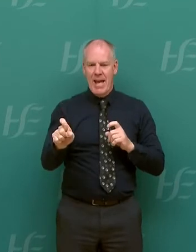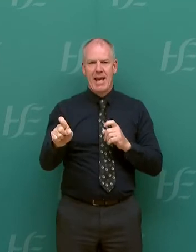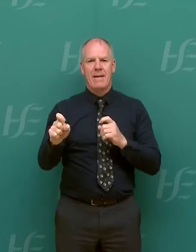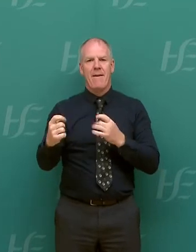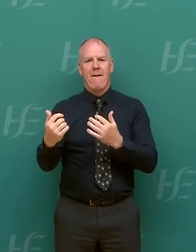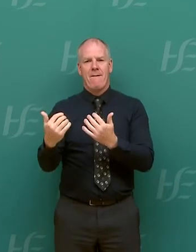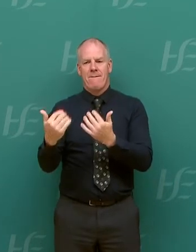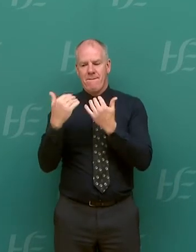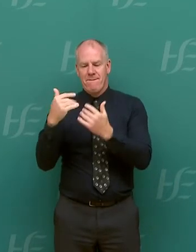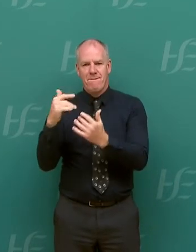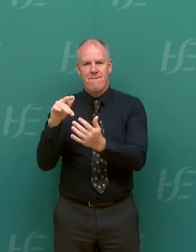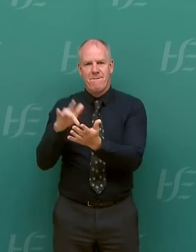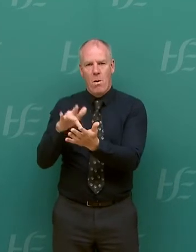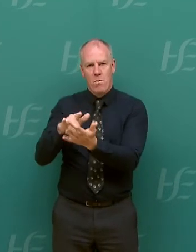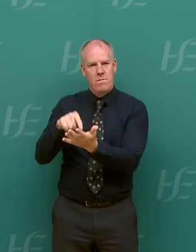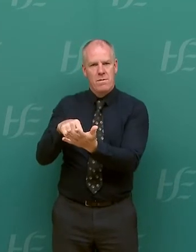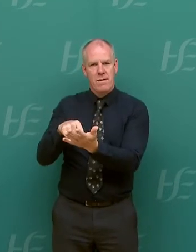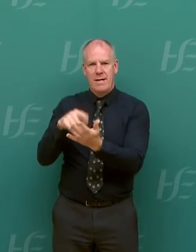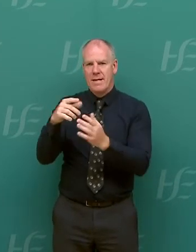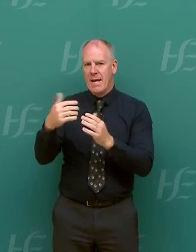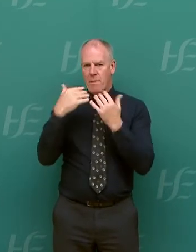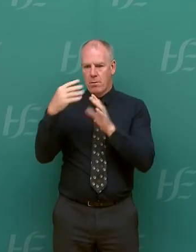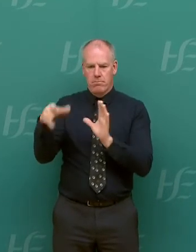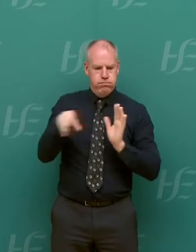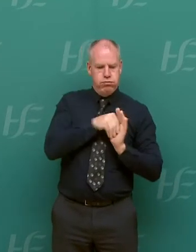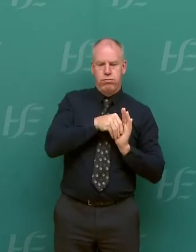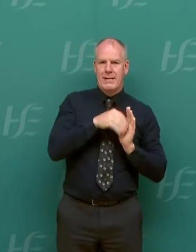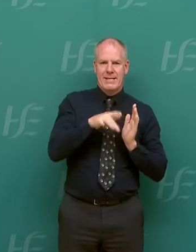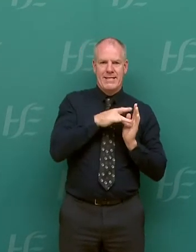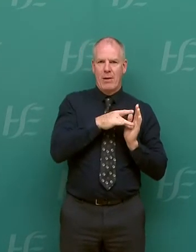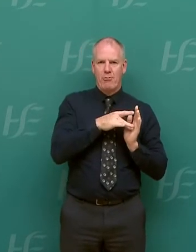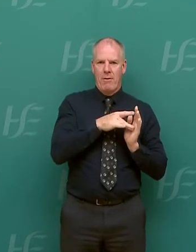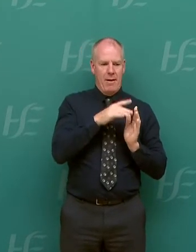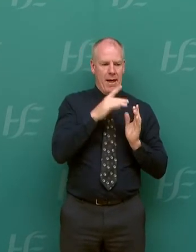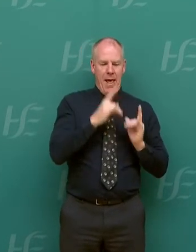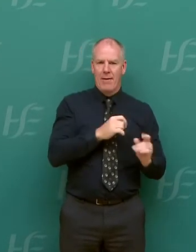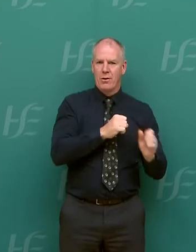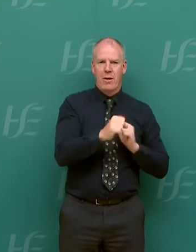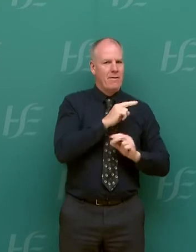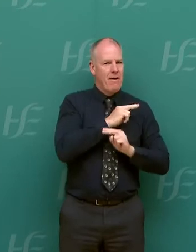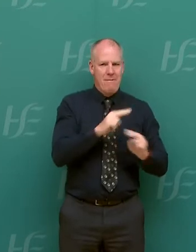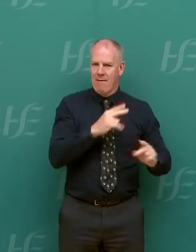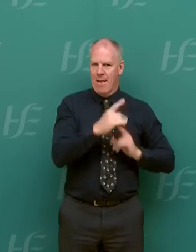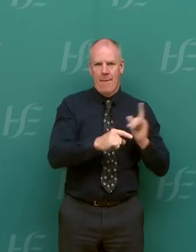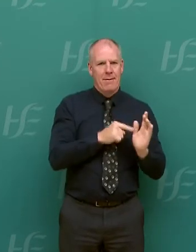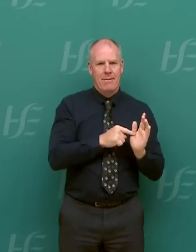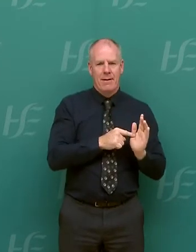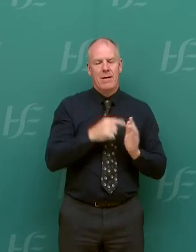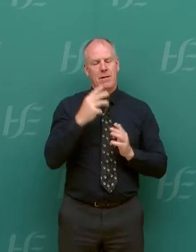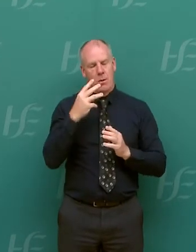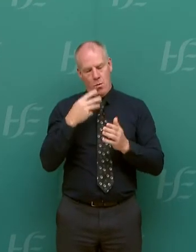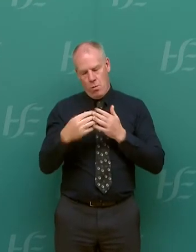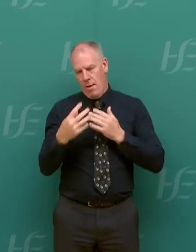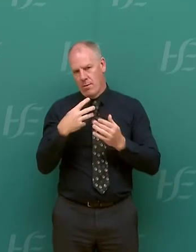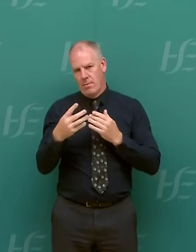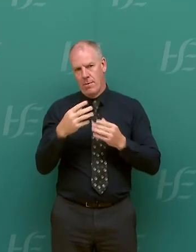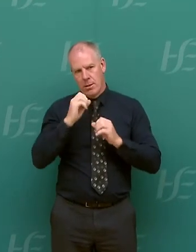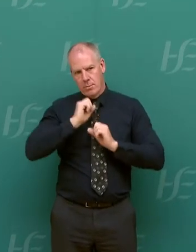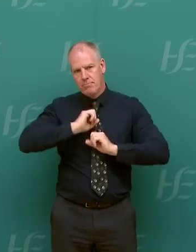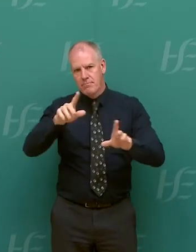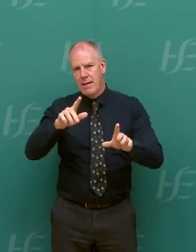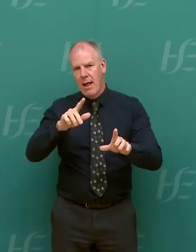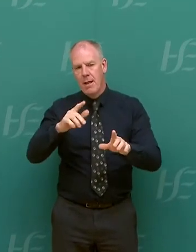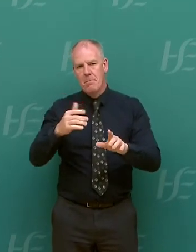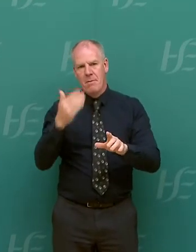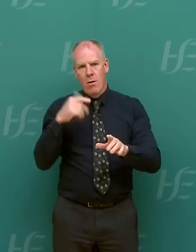through the app. So the data is not held centrally and can't be used centrally. And that's the communications we'll be putting in as we go to launch the app. Do you have a